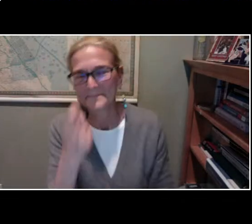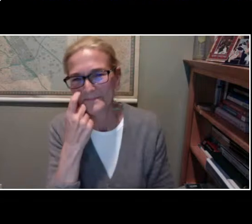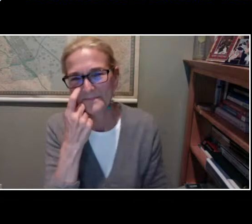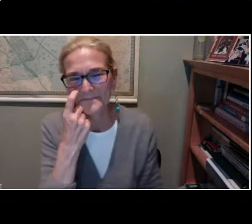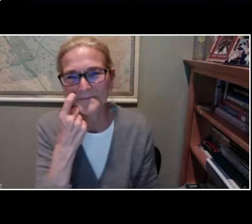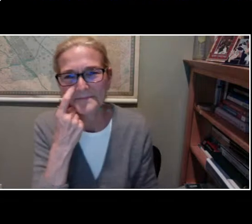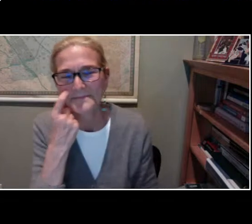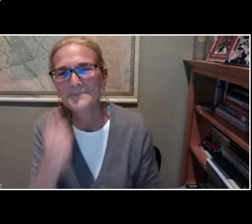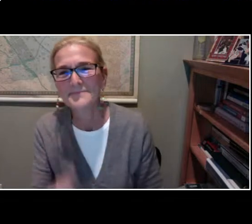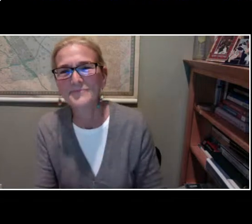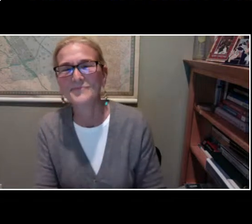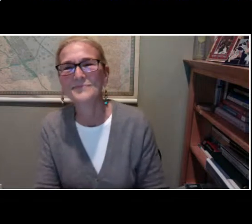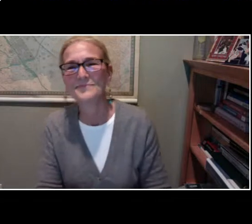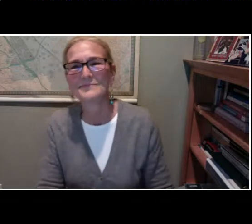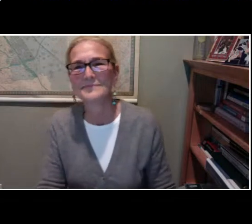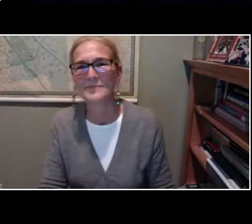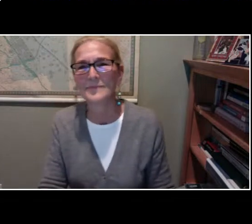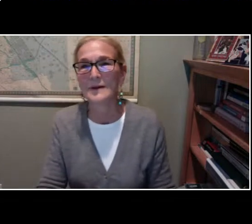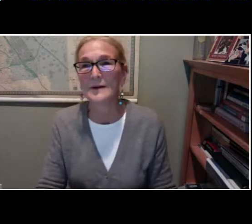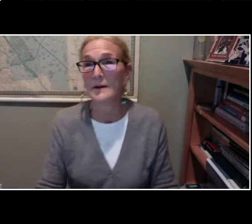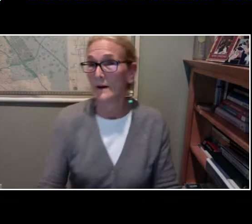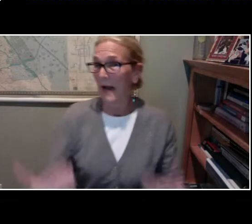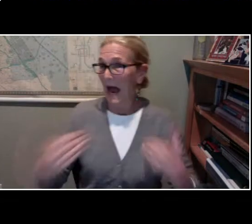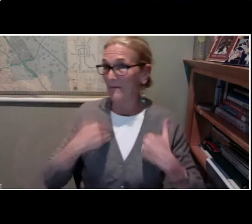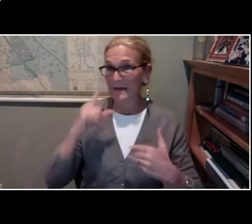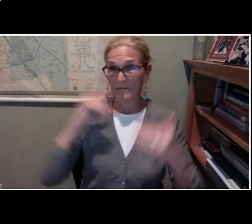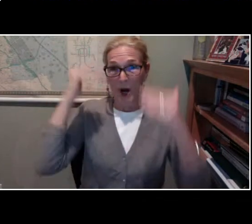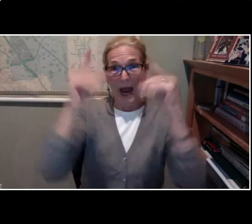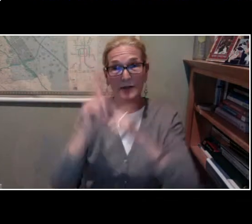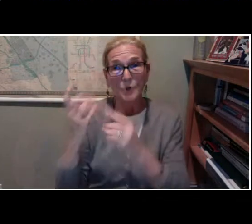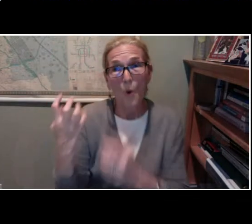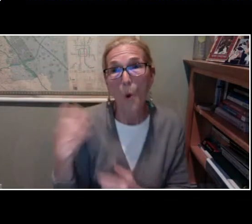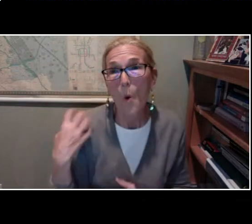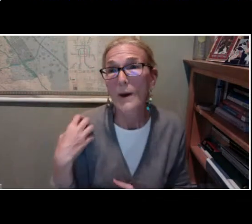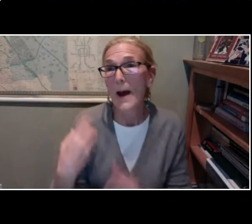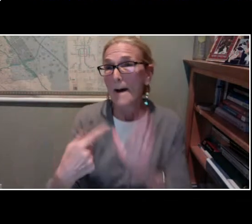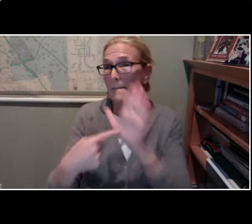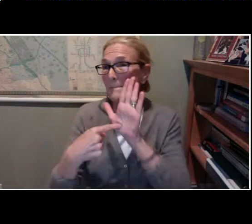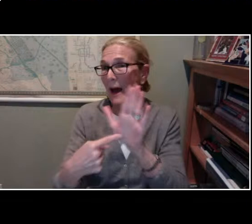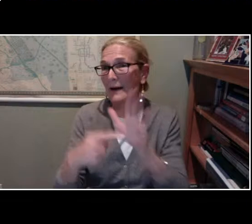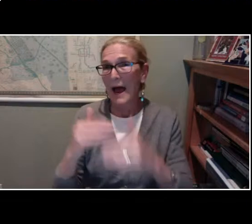pushing for. So the words are there. We just need to ensure they're put into practice.